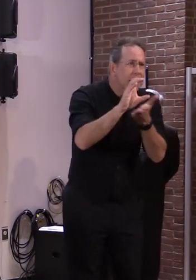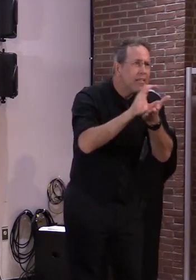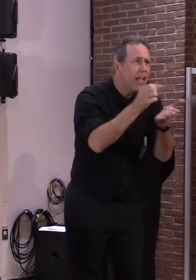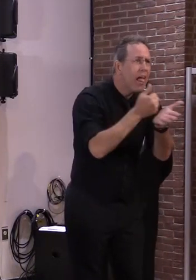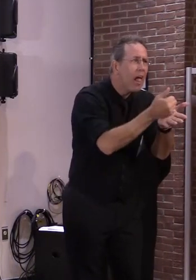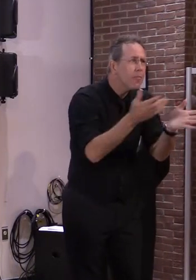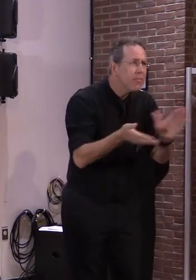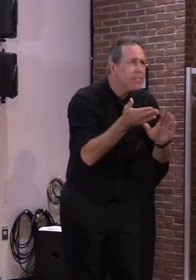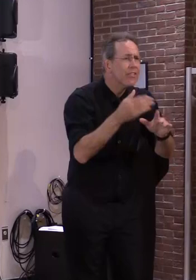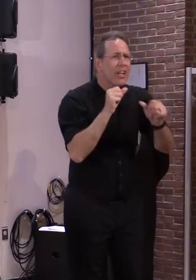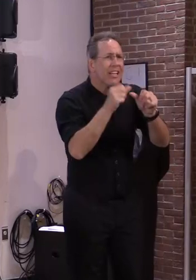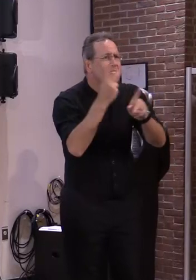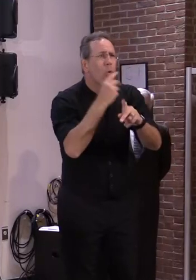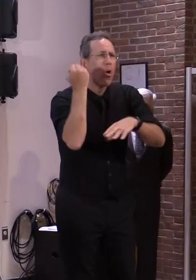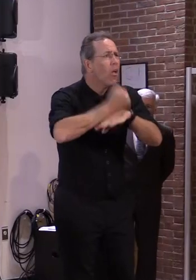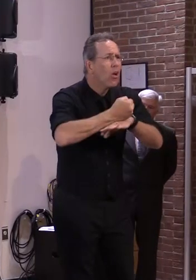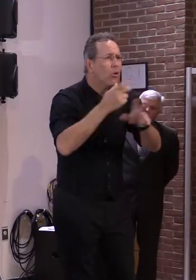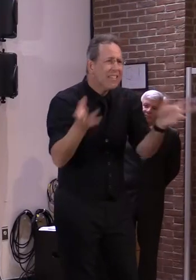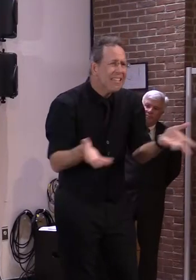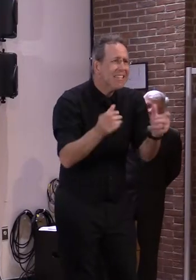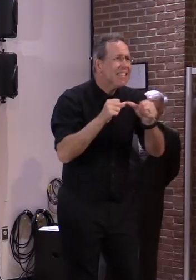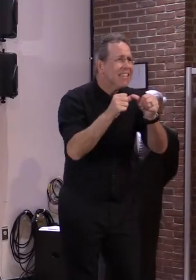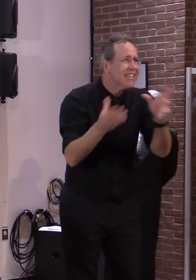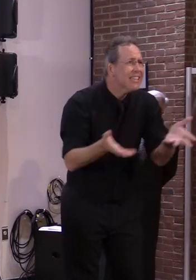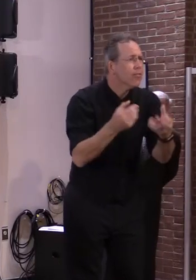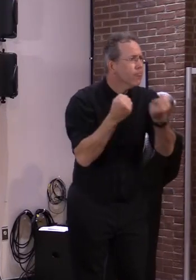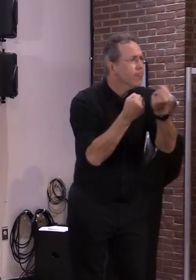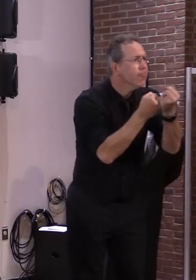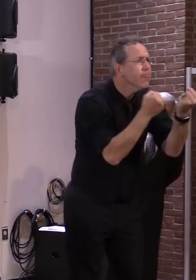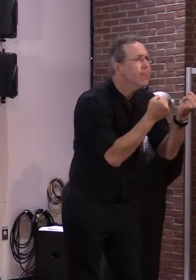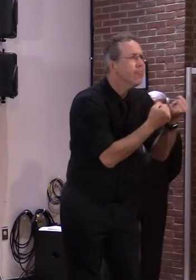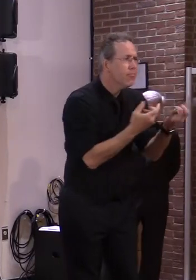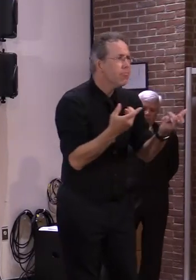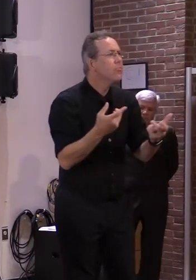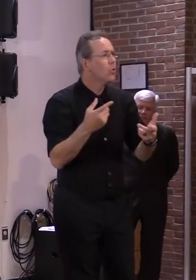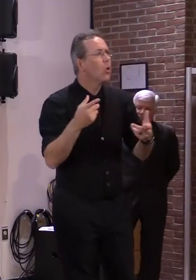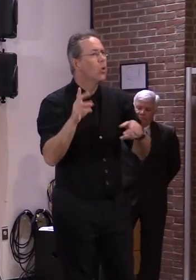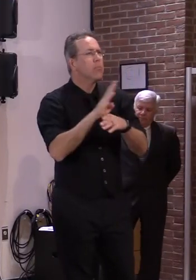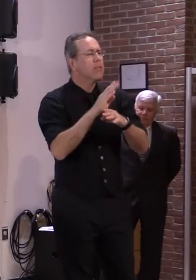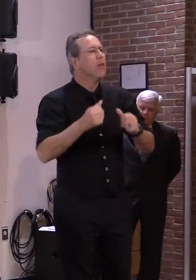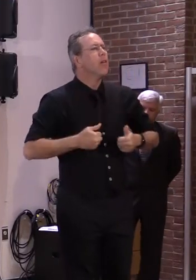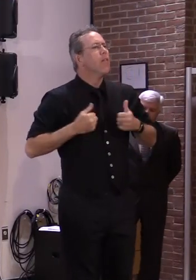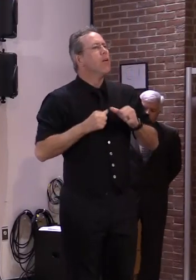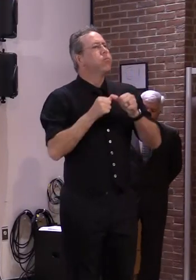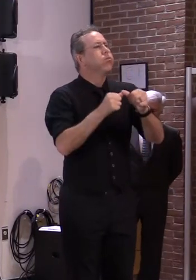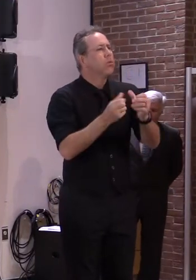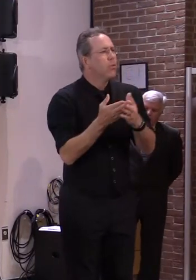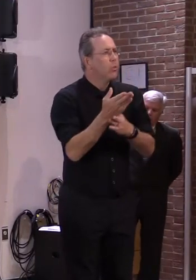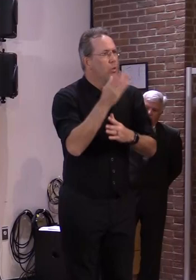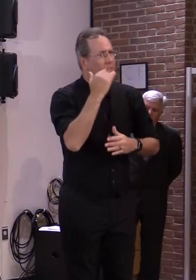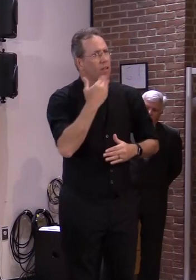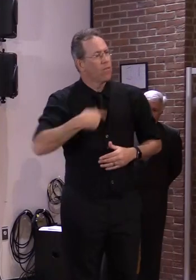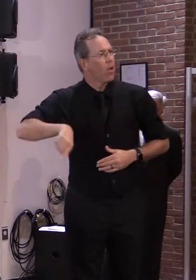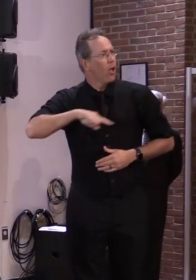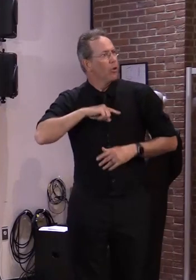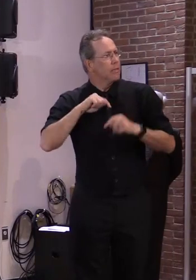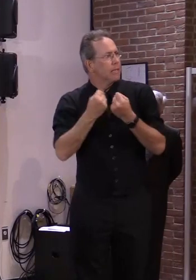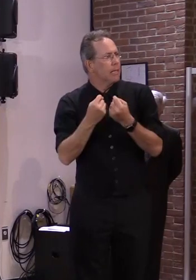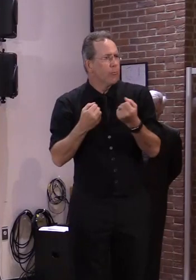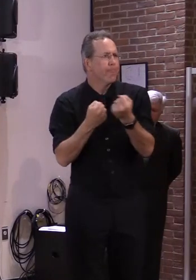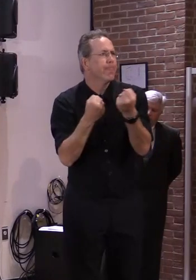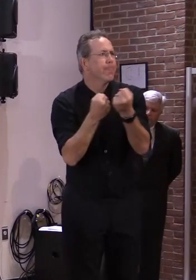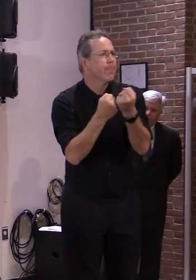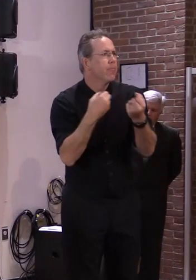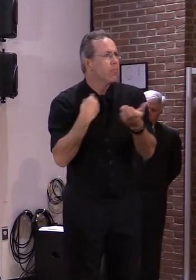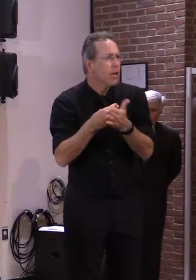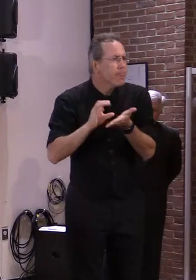virus relief funds going to the business community, and as well Senator Leahy,